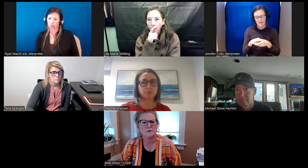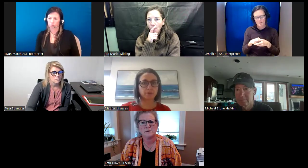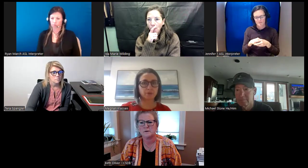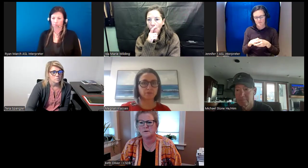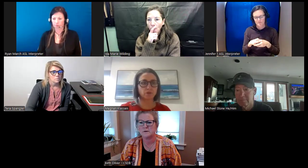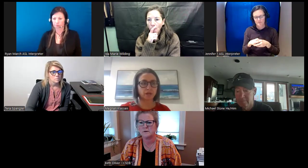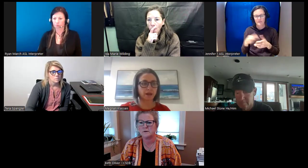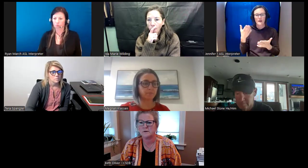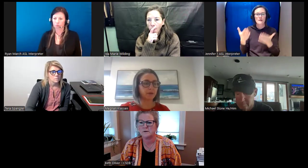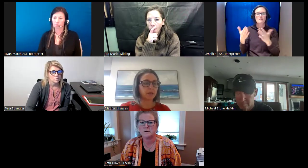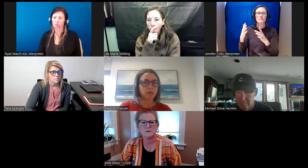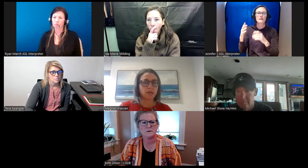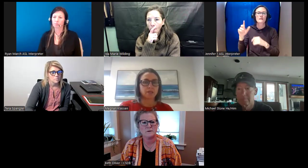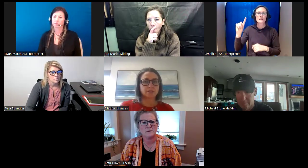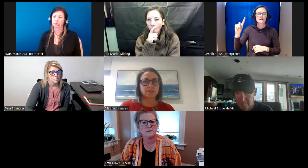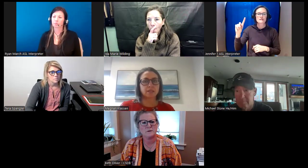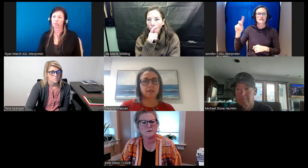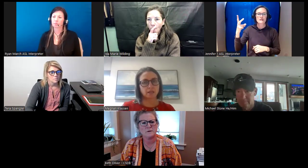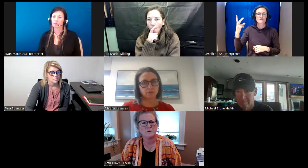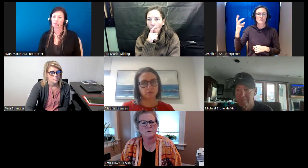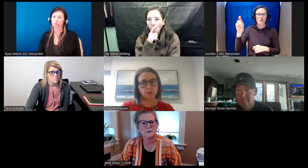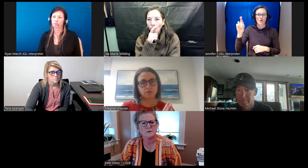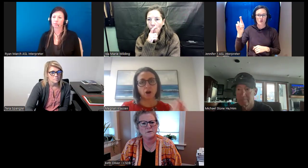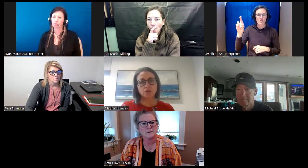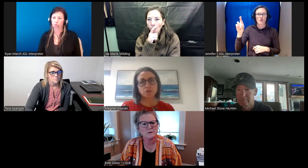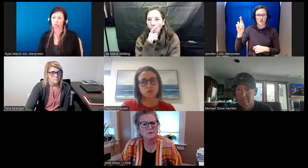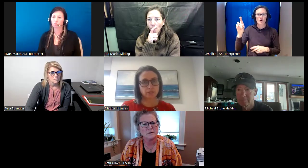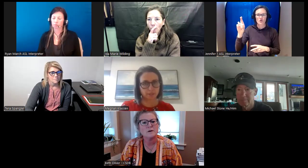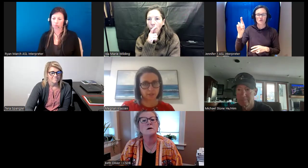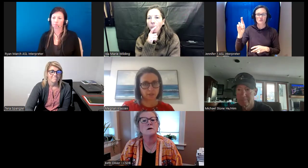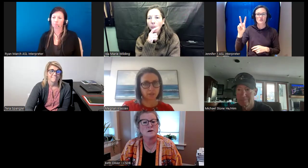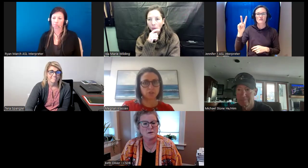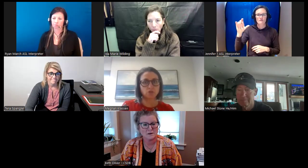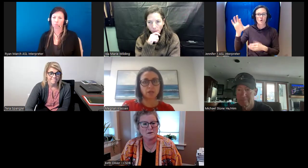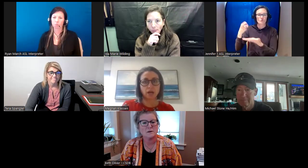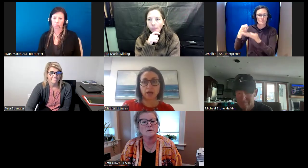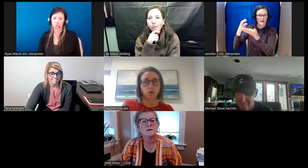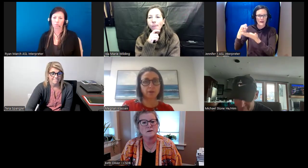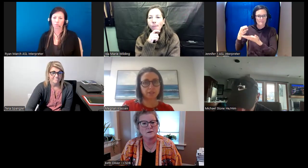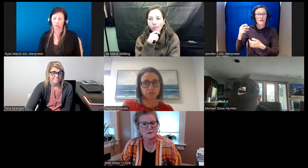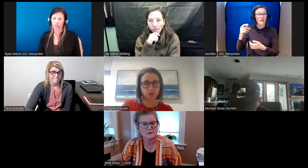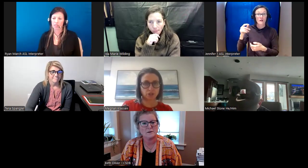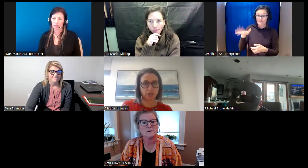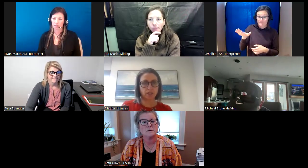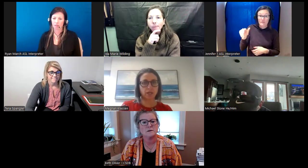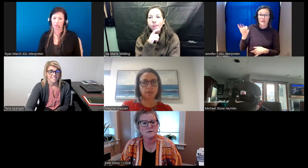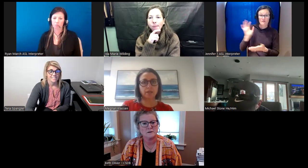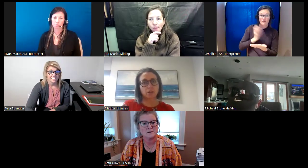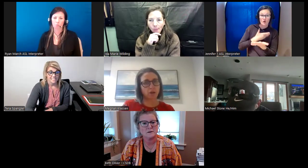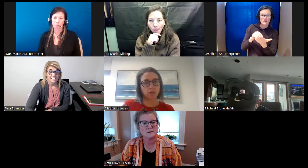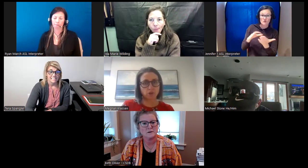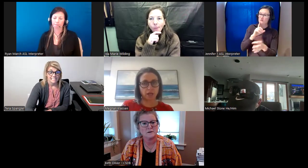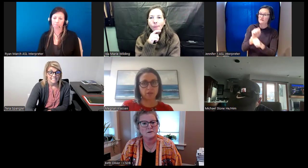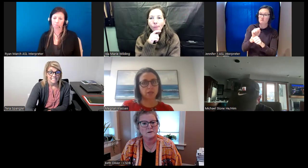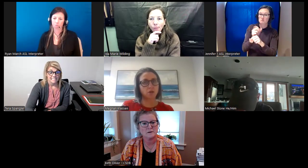from Department of Voc Rehab to say, like, if our students do get high quality instruction and then